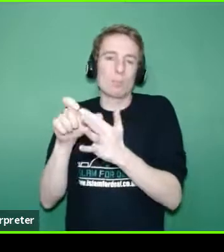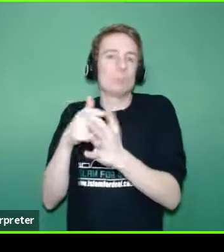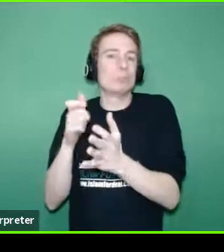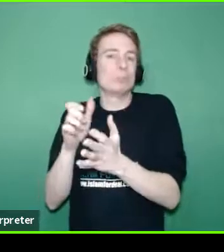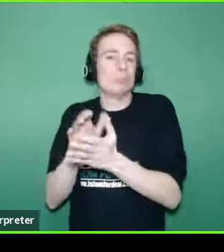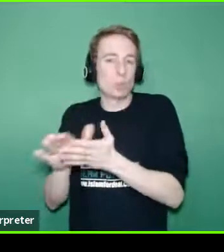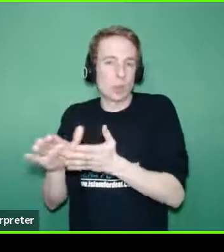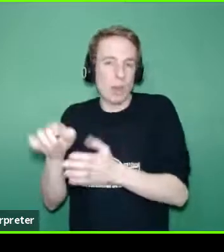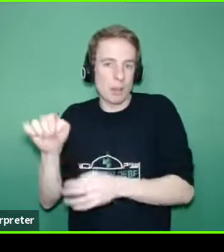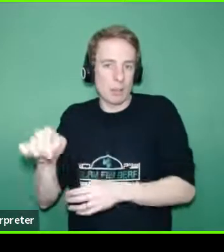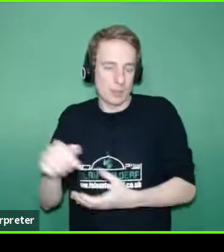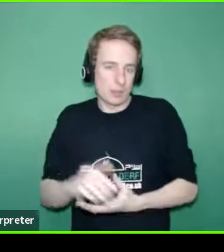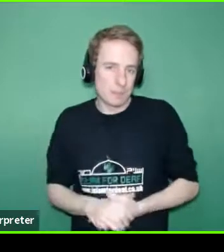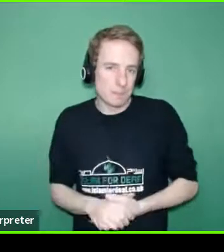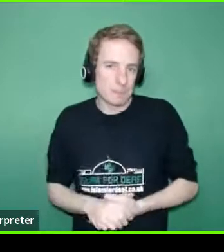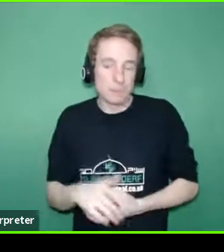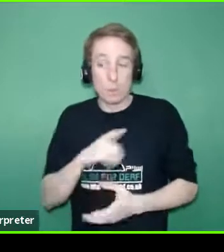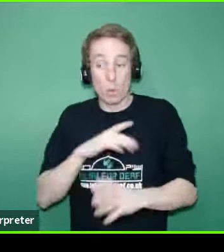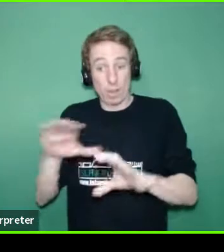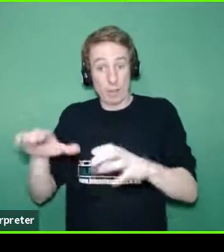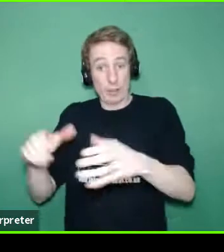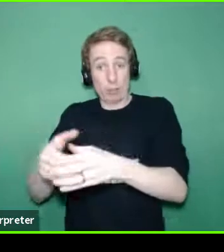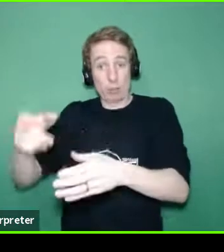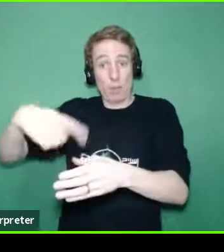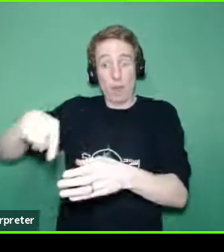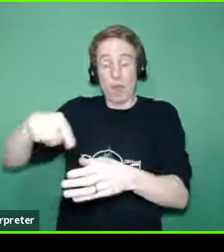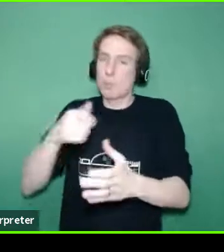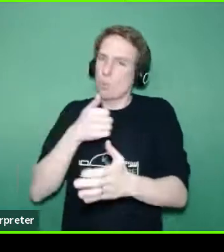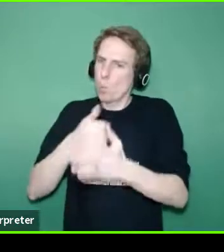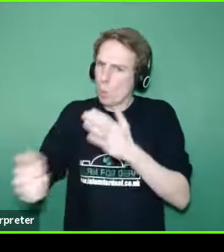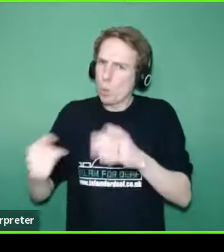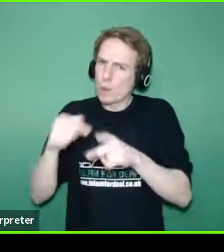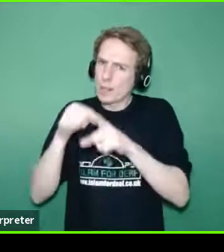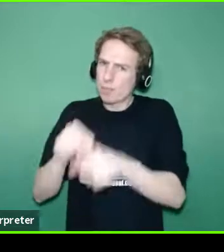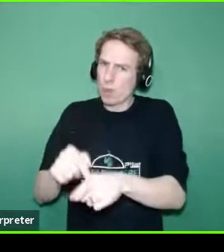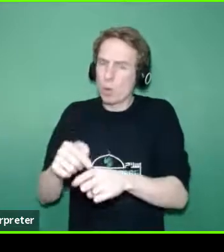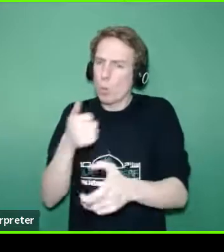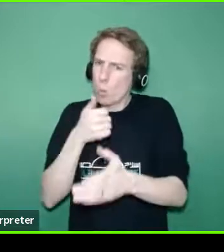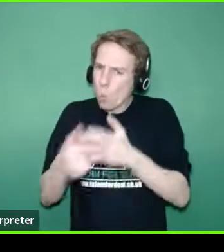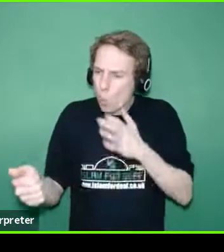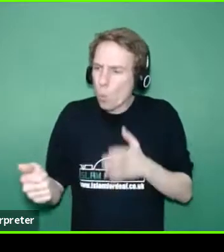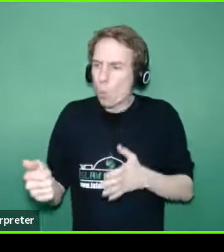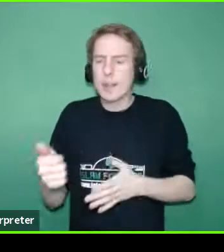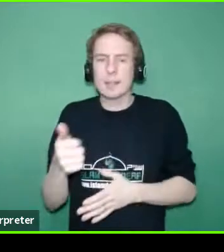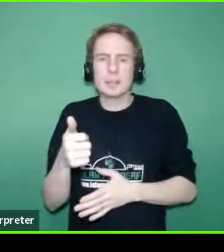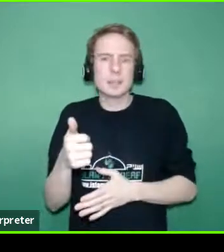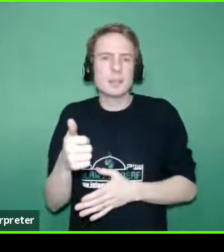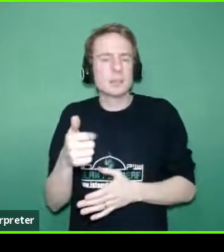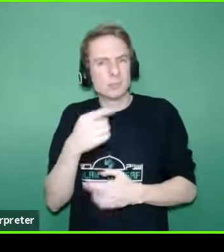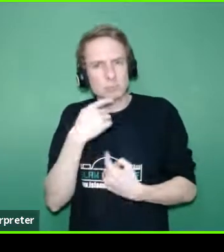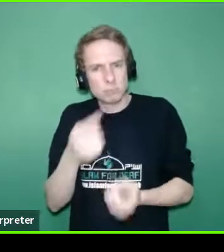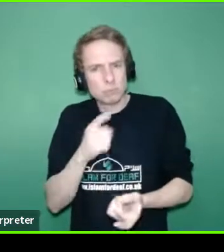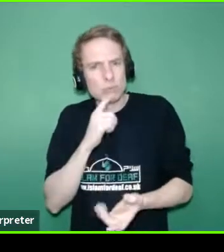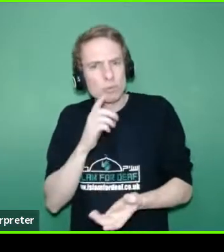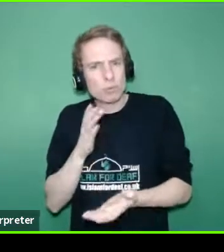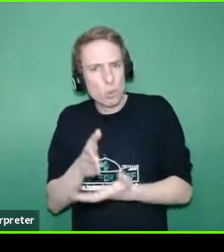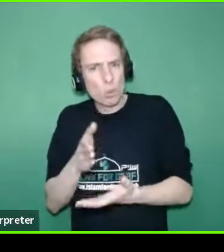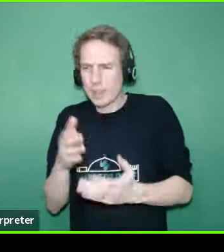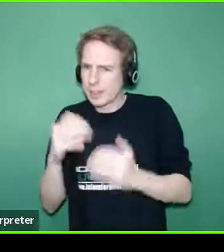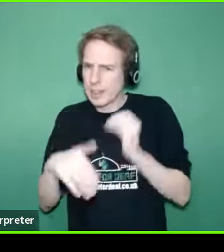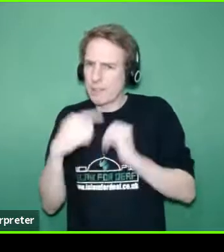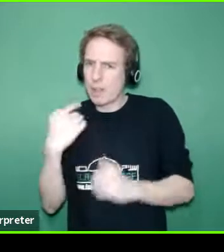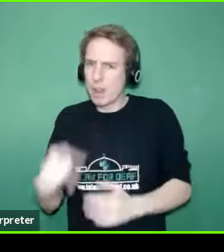would give this month its right and they would not lie about when it came. And then the Prophet, peace and blessings be upon him, went on to